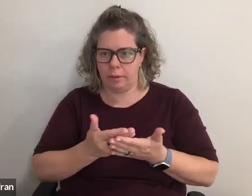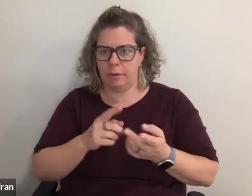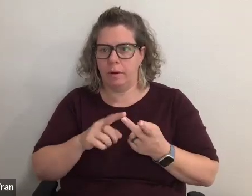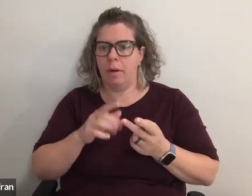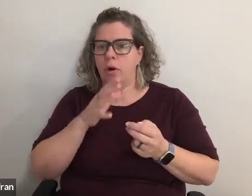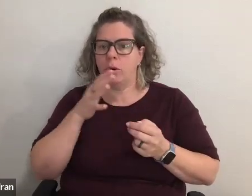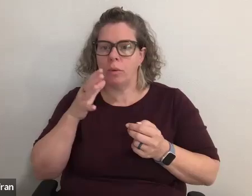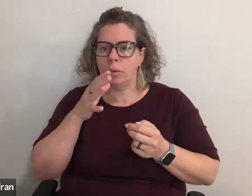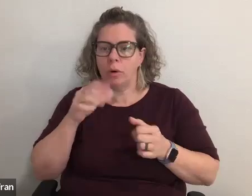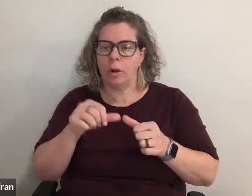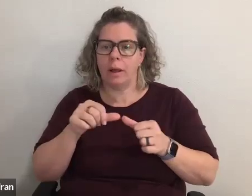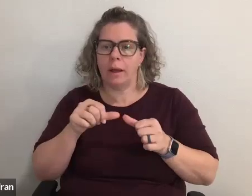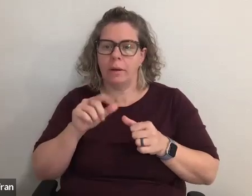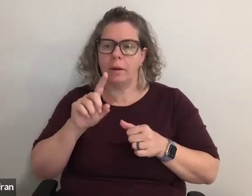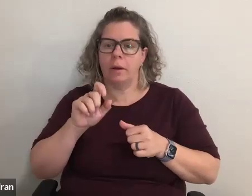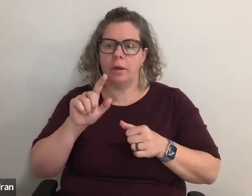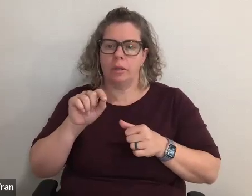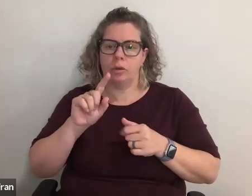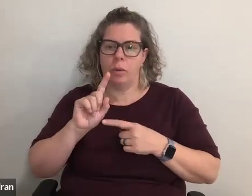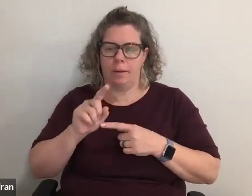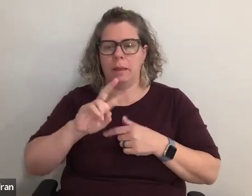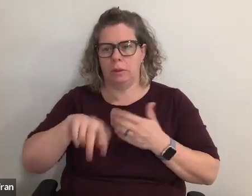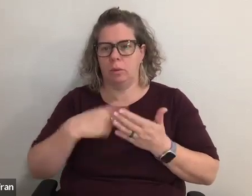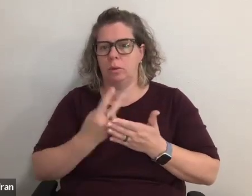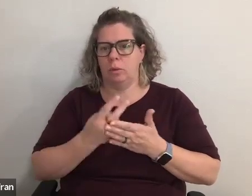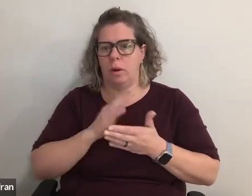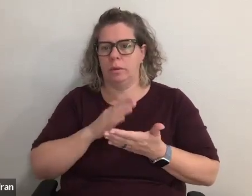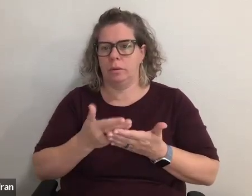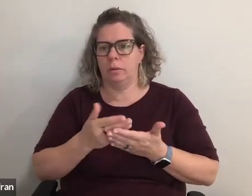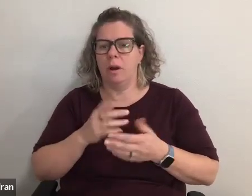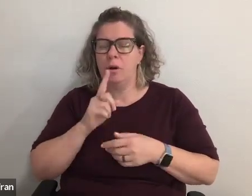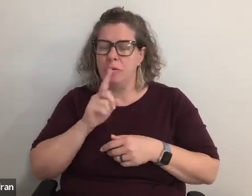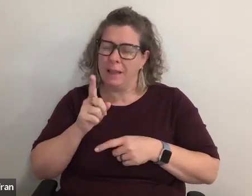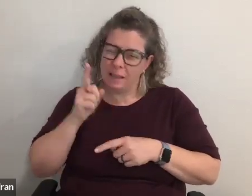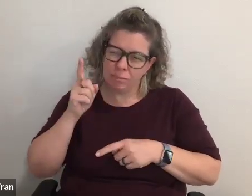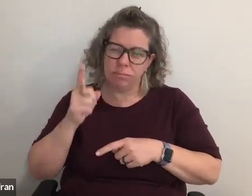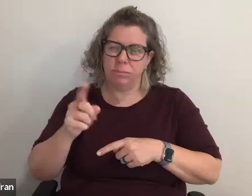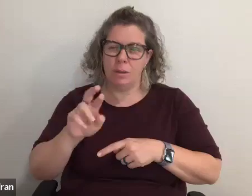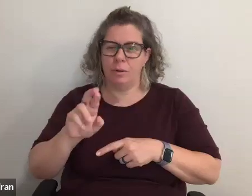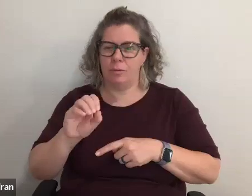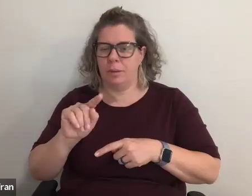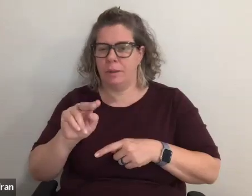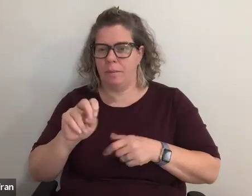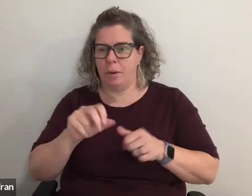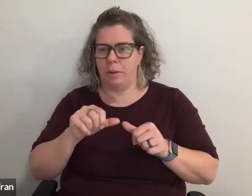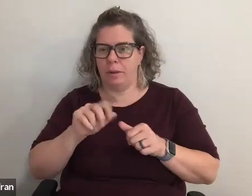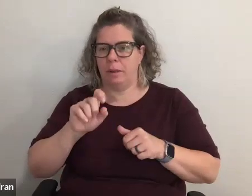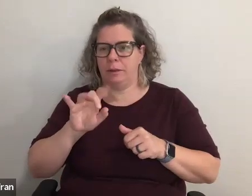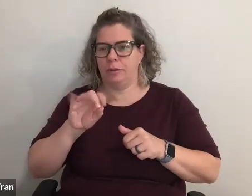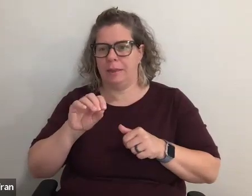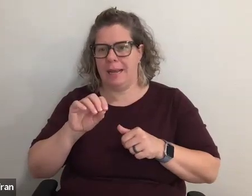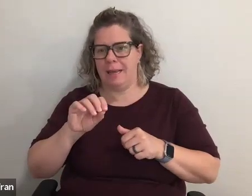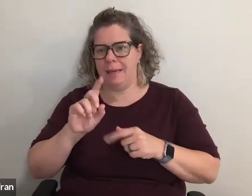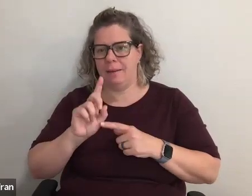a rural area, we have 120 minutes to respond. And for those really remote areas, we have 180 minutes